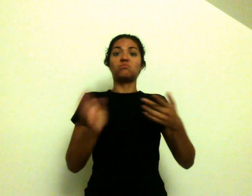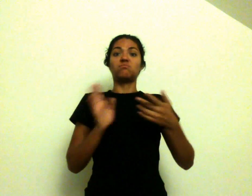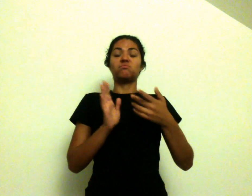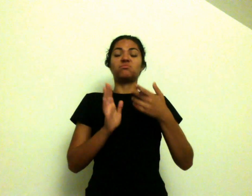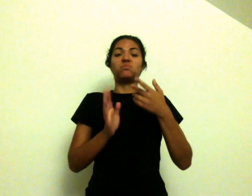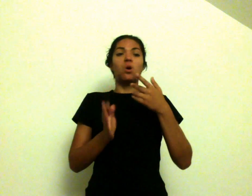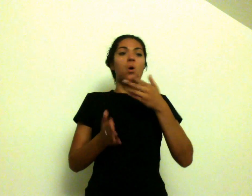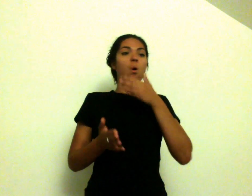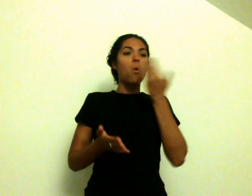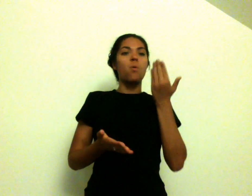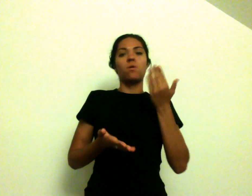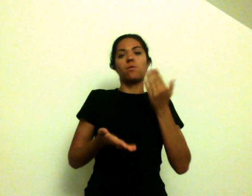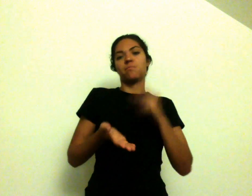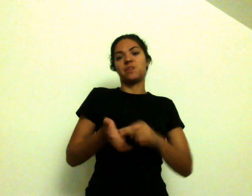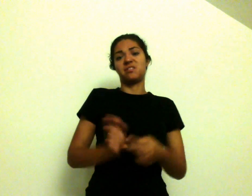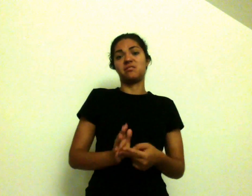would deliver the ultimate, and it's let you down.